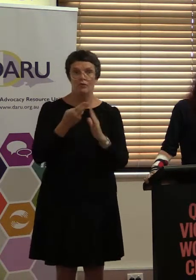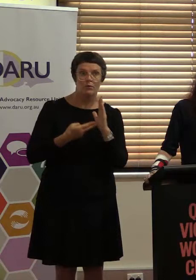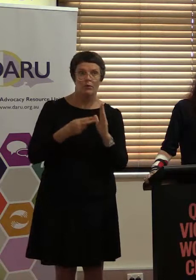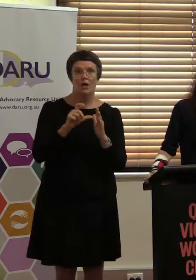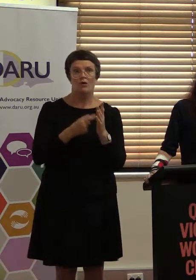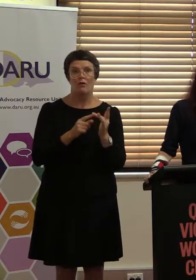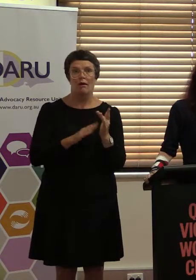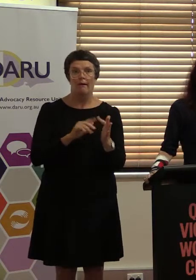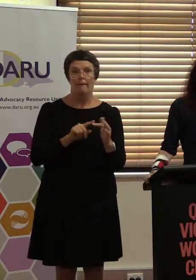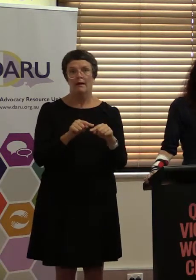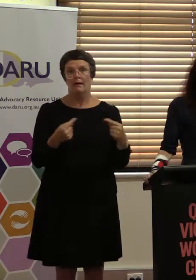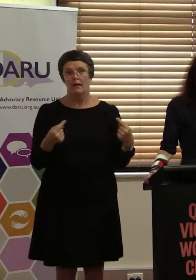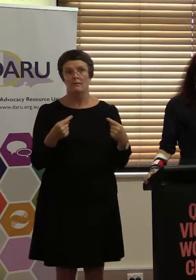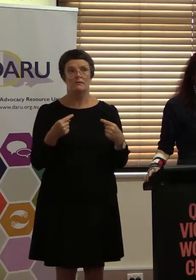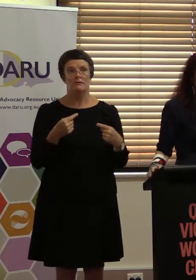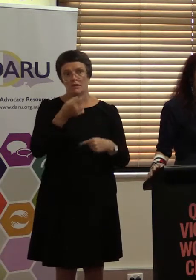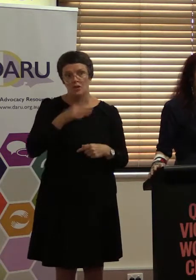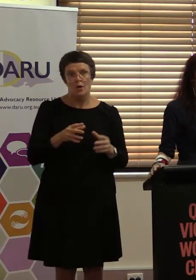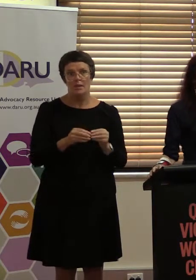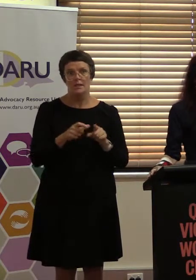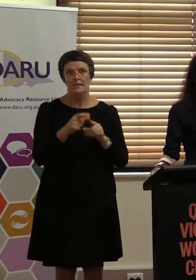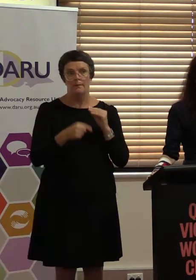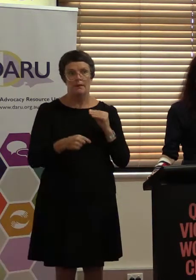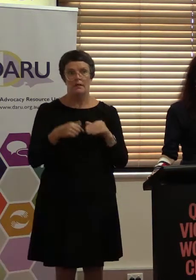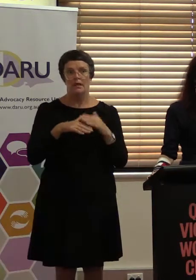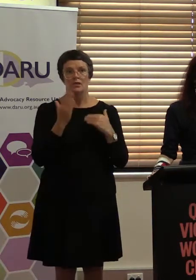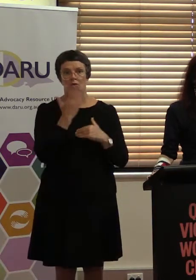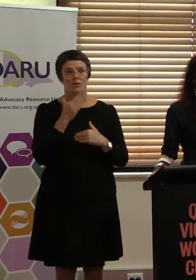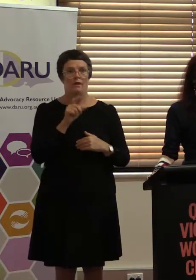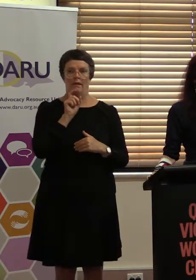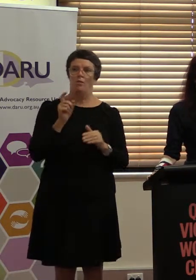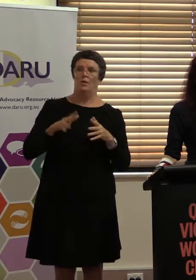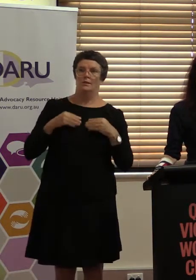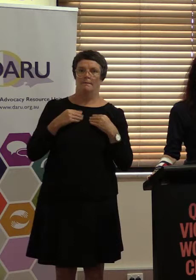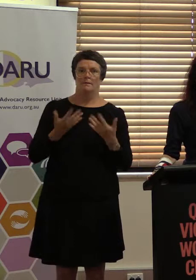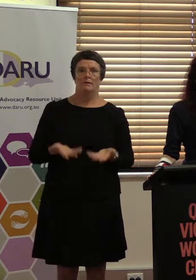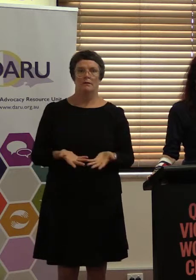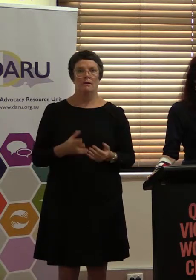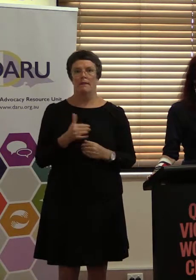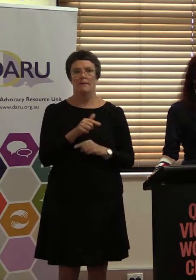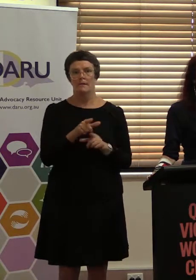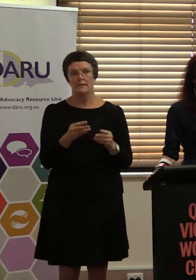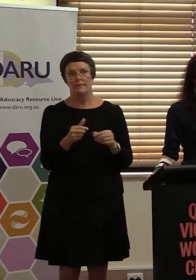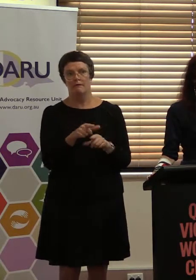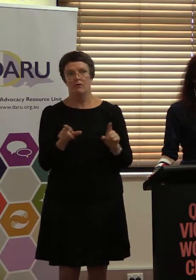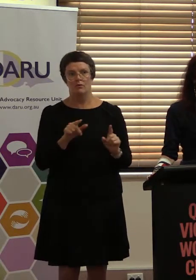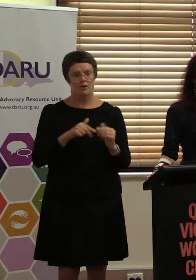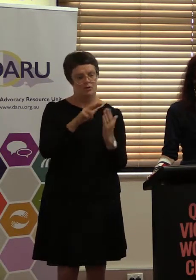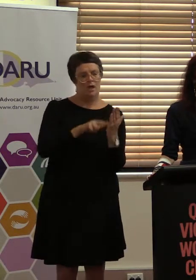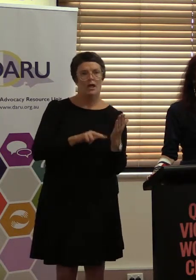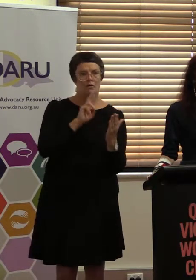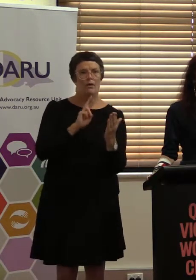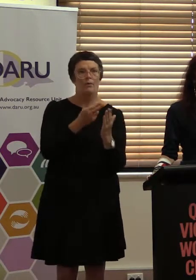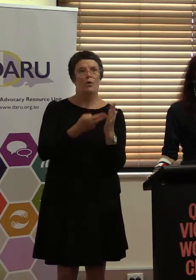school, they won't take it. And some of you may have read the Victorian Equal Opportunity and Human Rights Commission report on